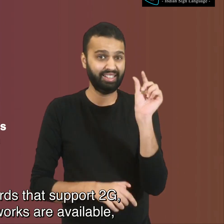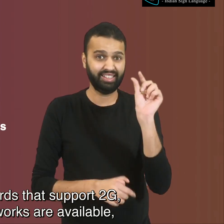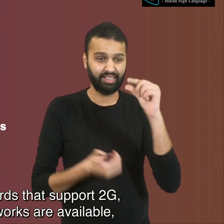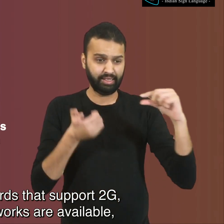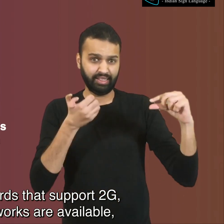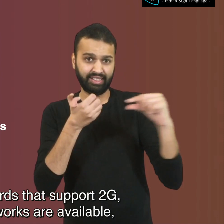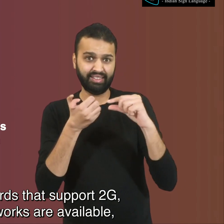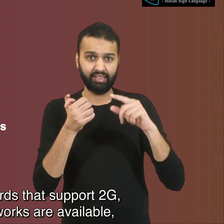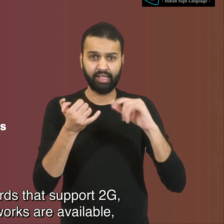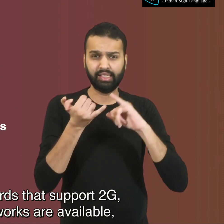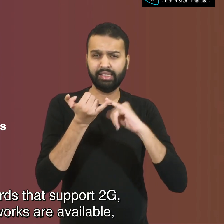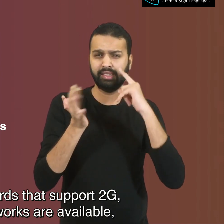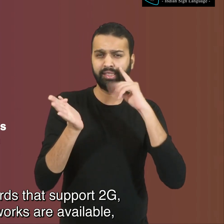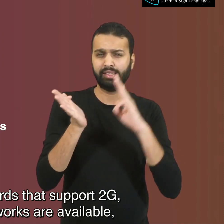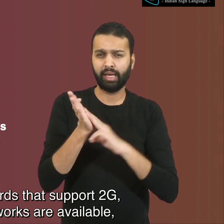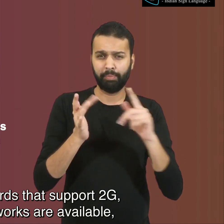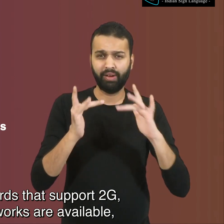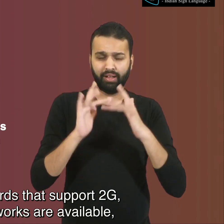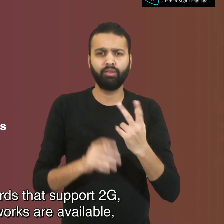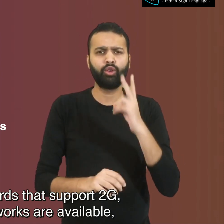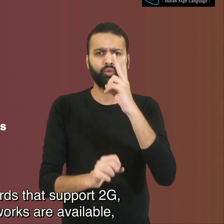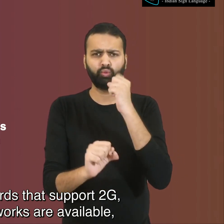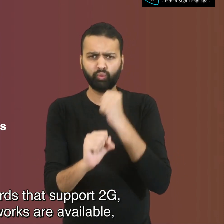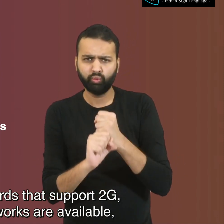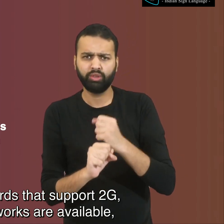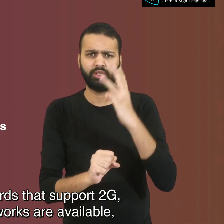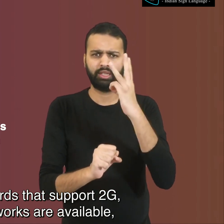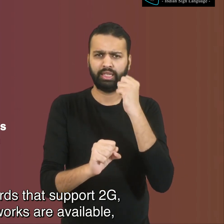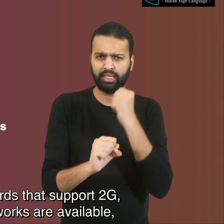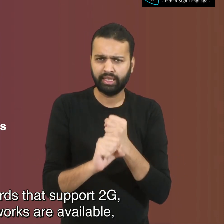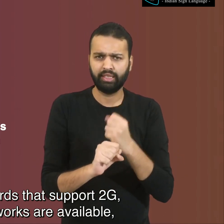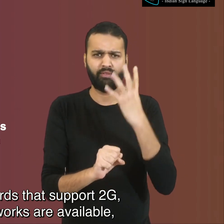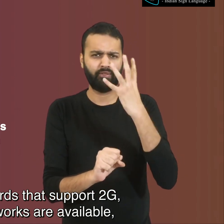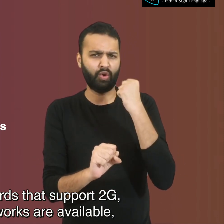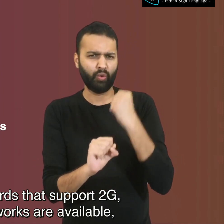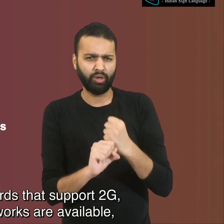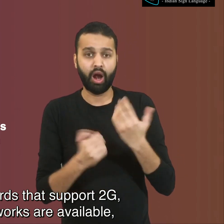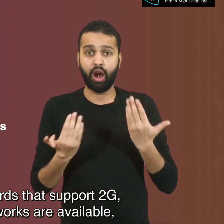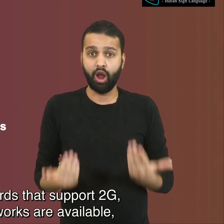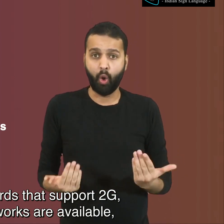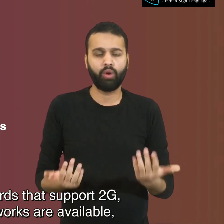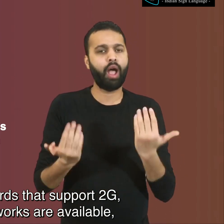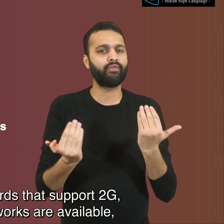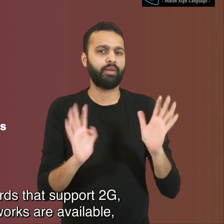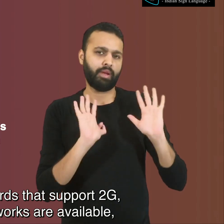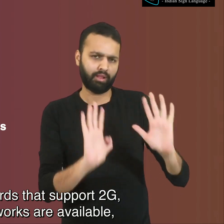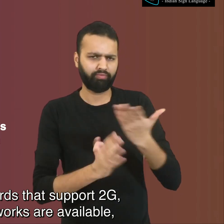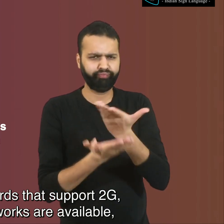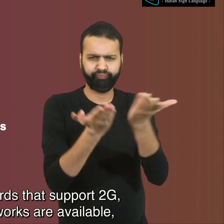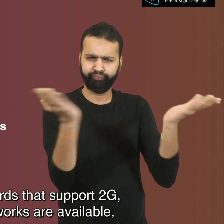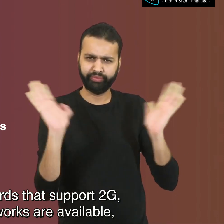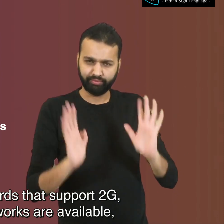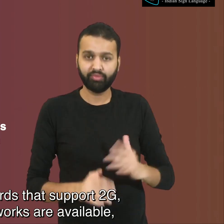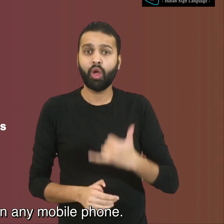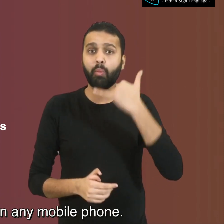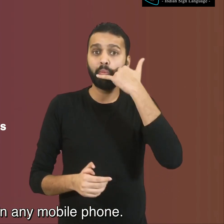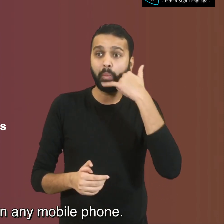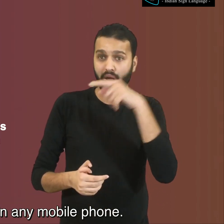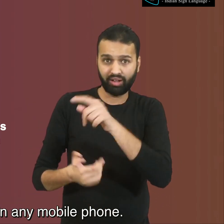SIM cards that support 2G, 3G, and 4G networks are available, that can